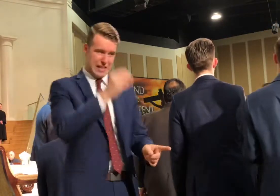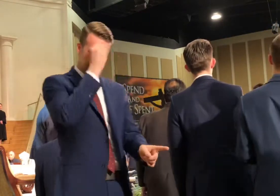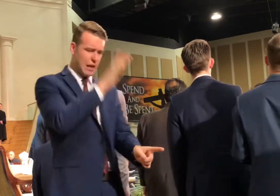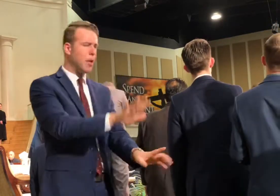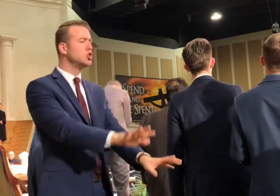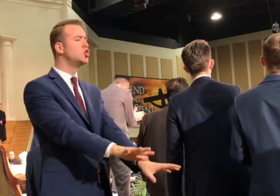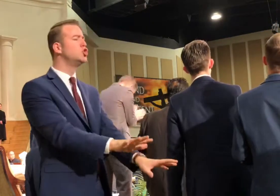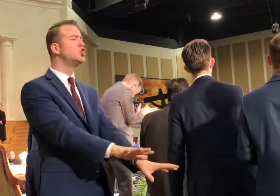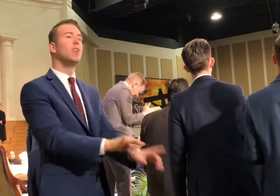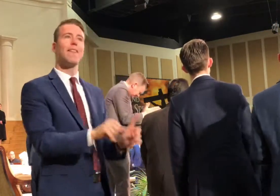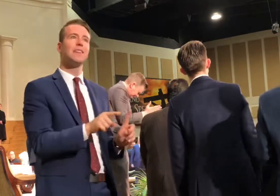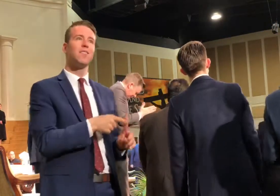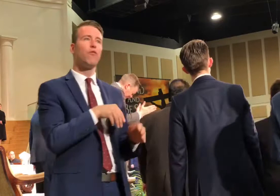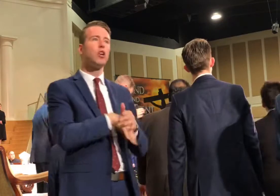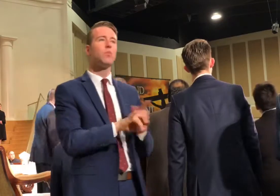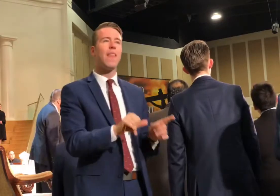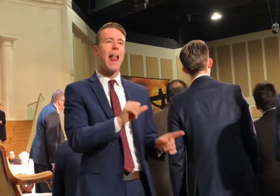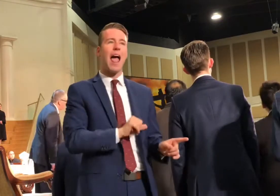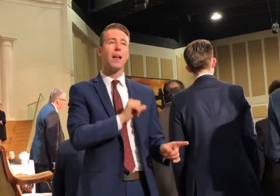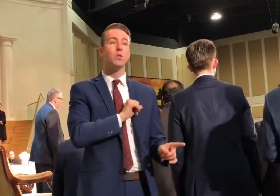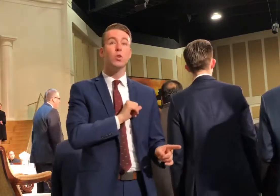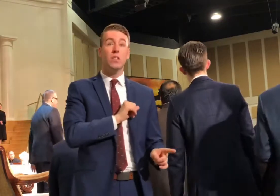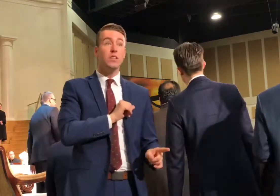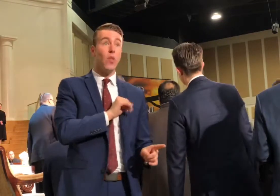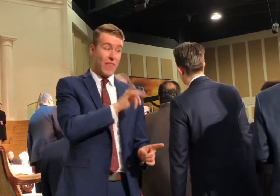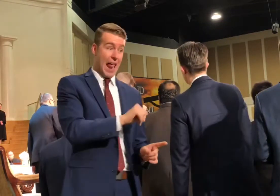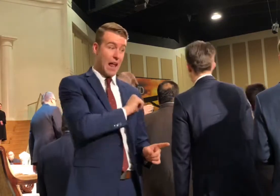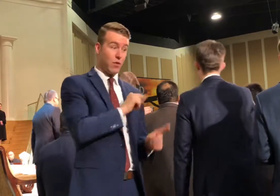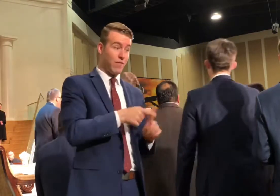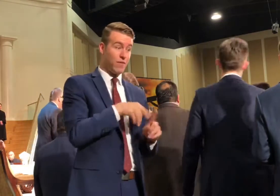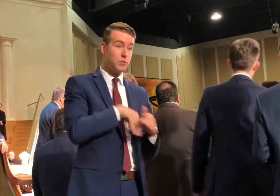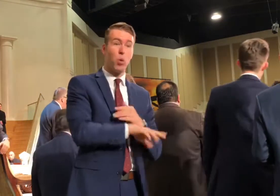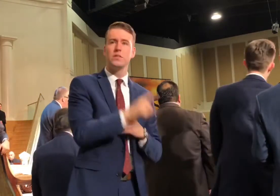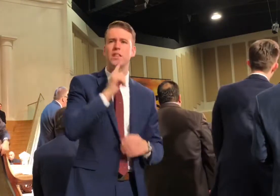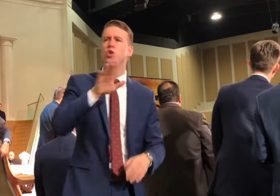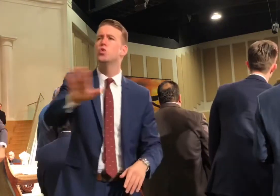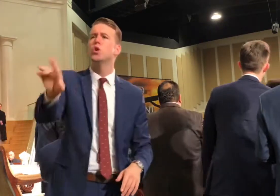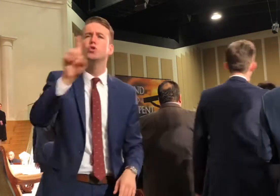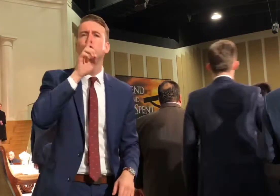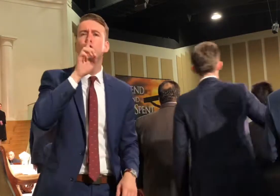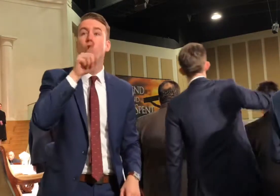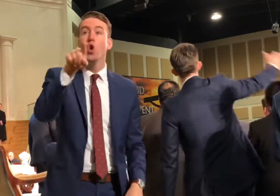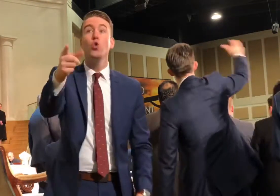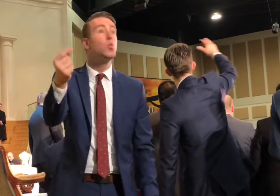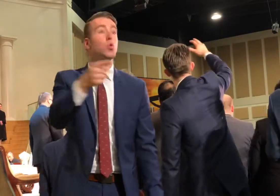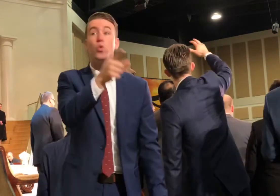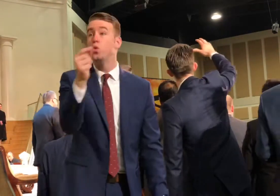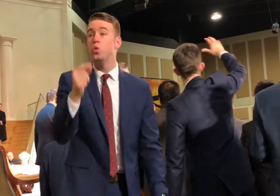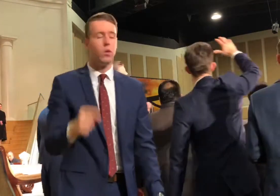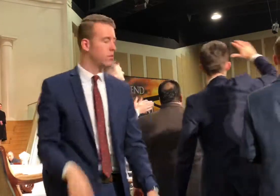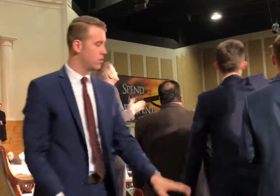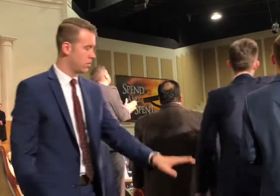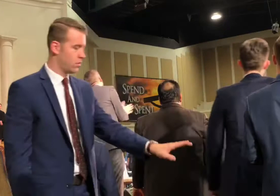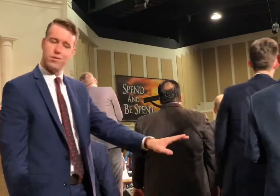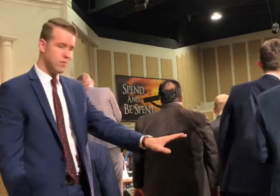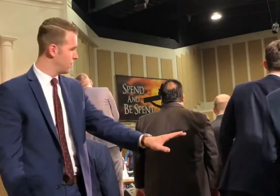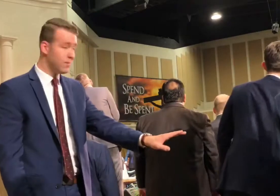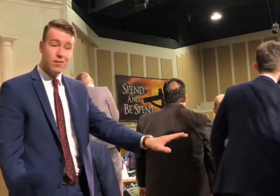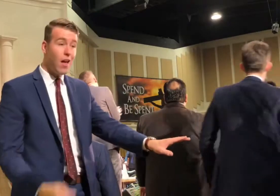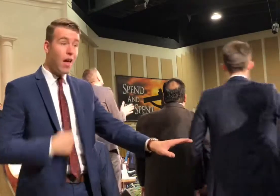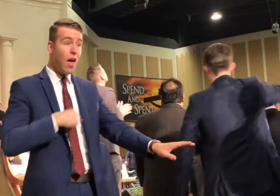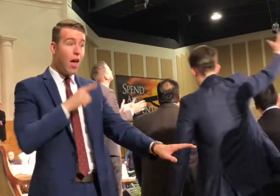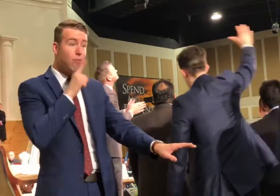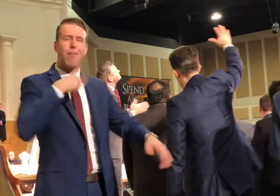to be quiet. When that voice comes to you to tell you to be quiet, you need to look back at that voice and say, honey, I ain't even